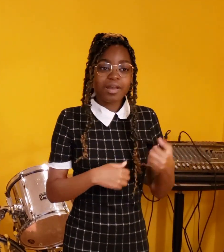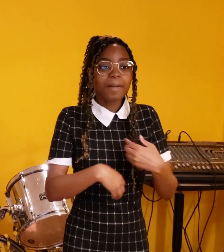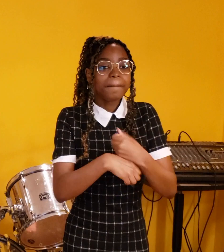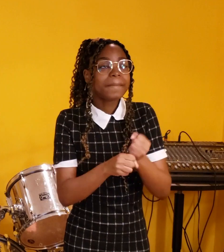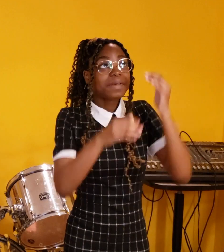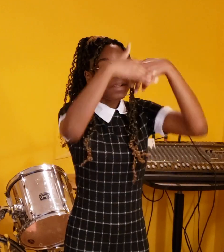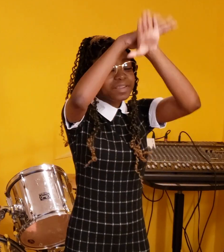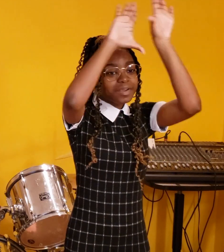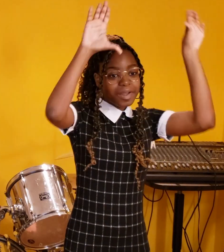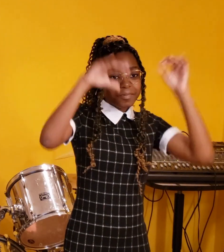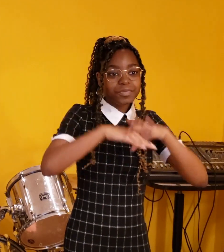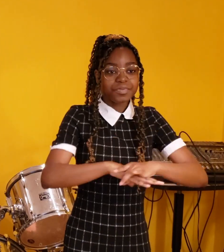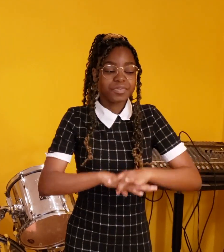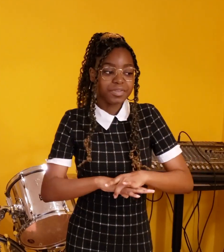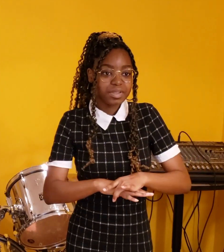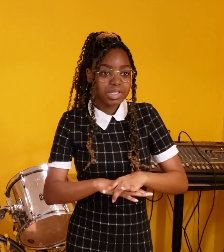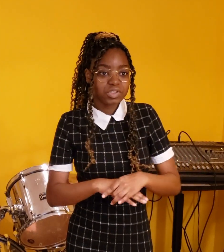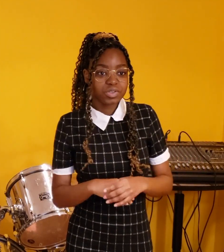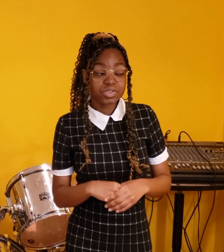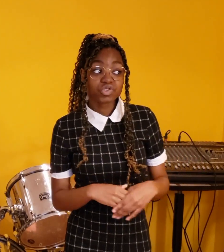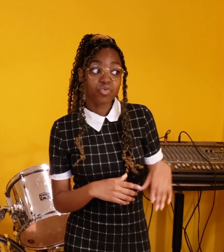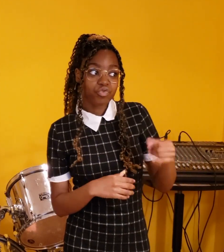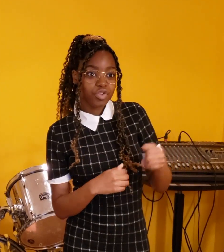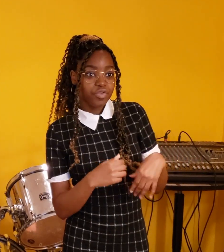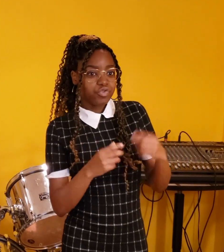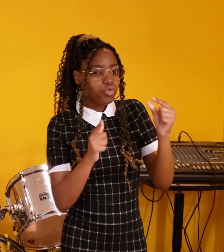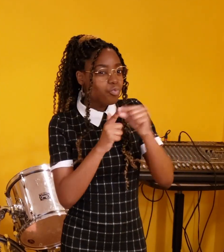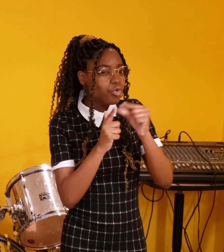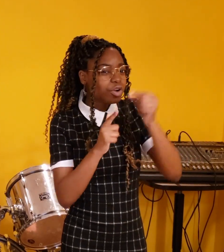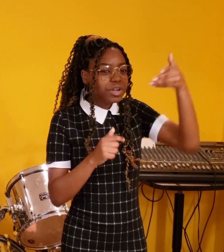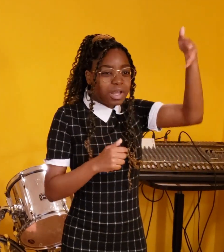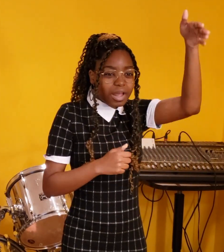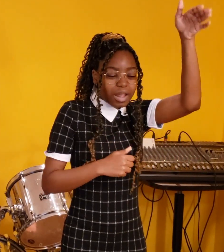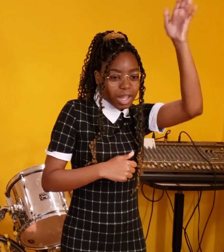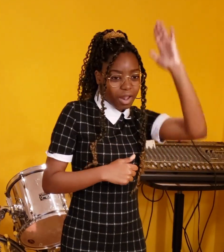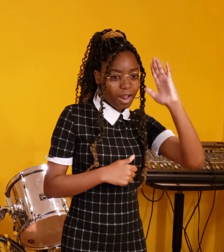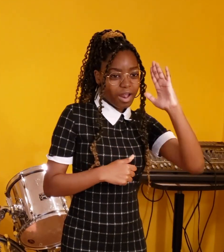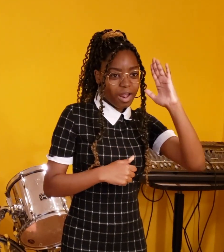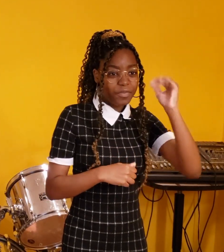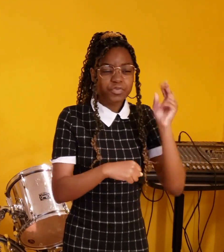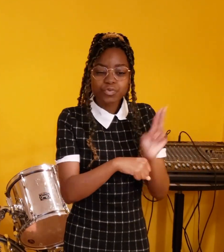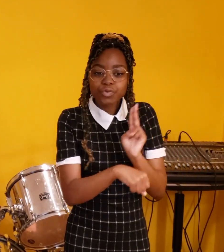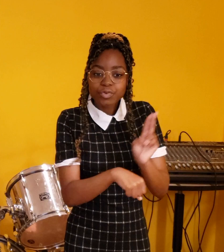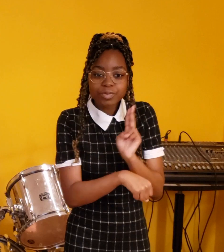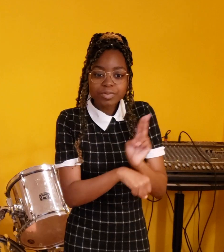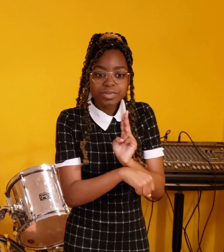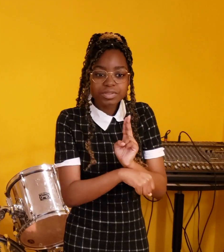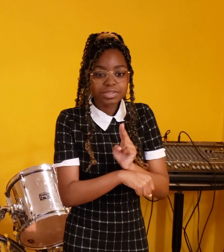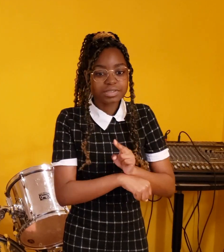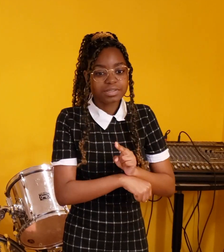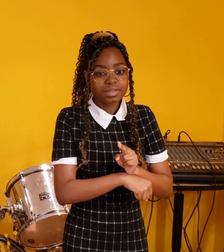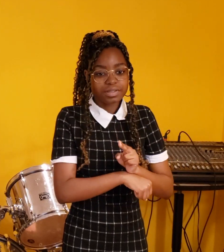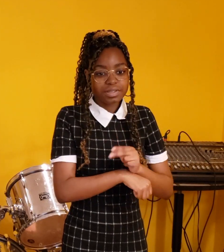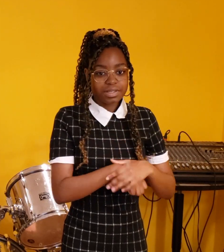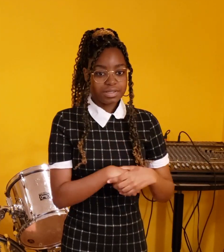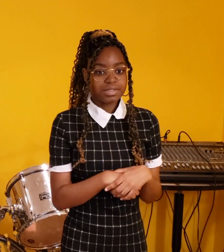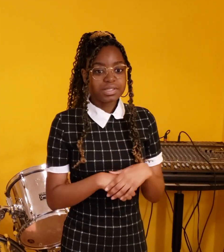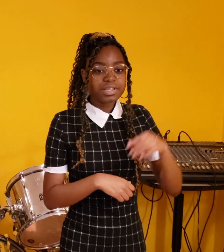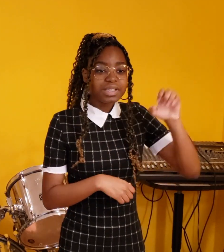term of the name God that is used in Genesis 1 verse 1 is Elohim.